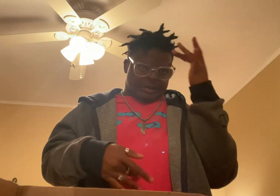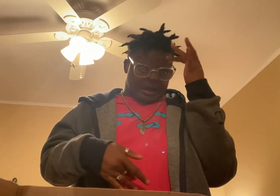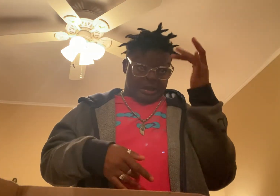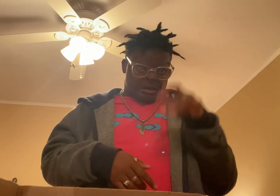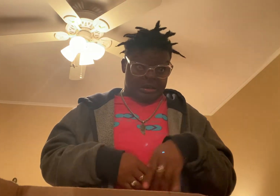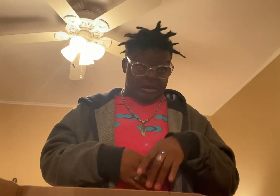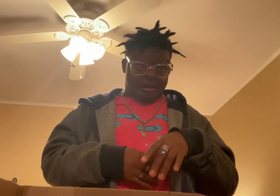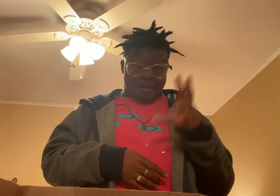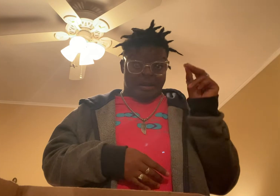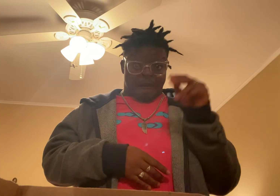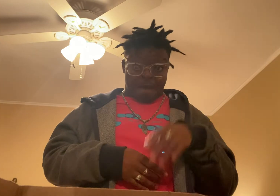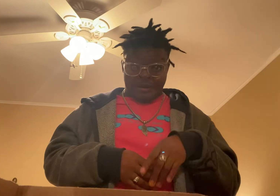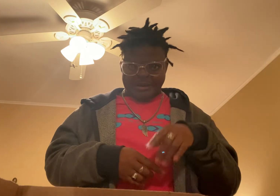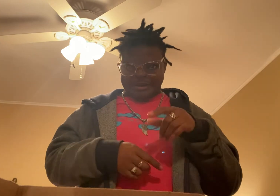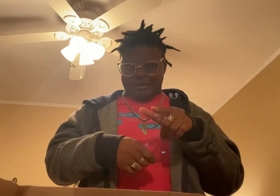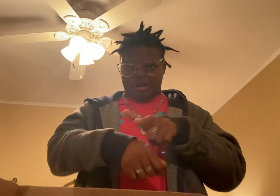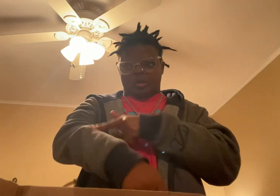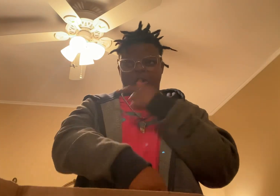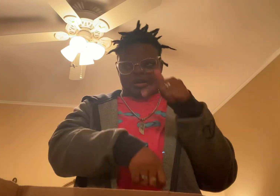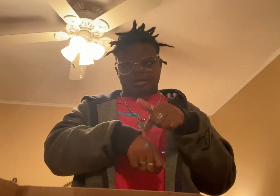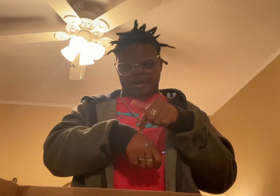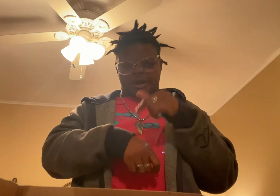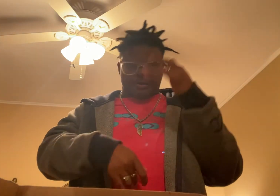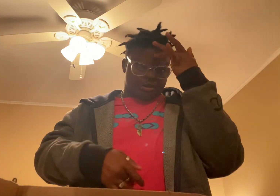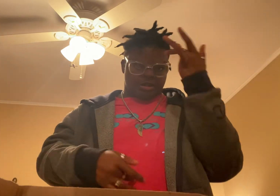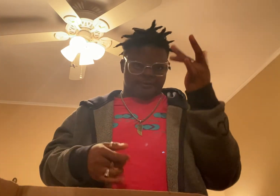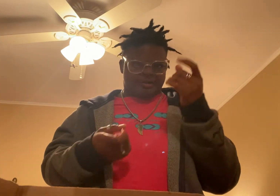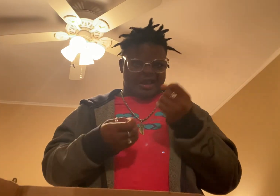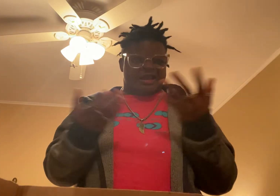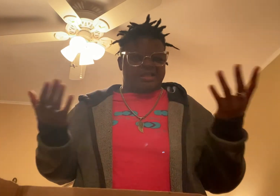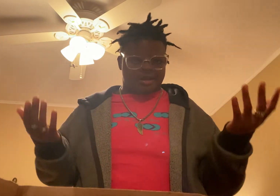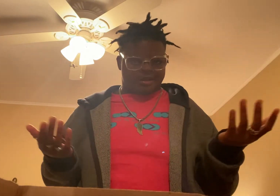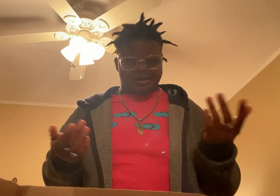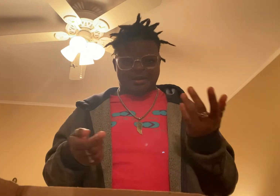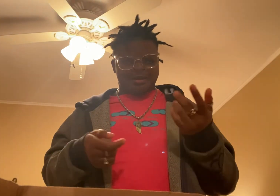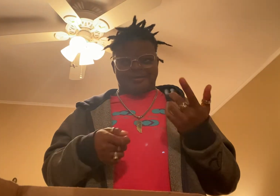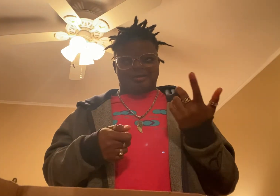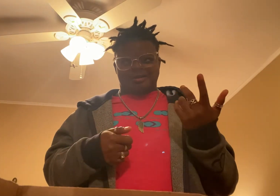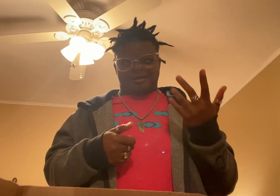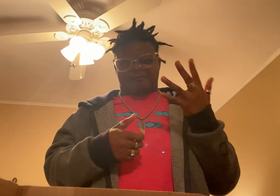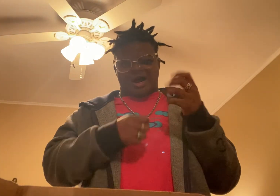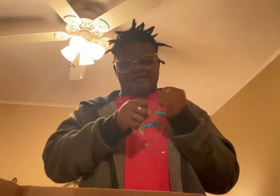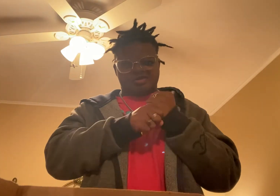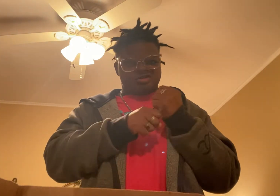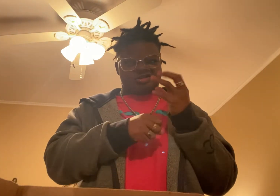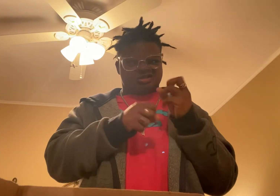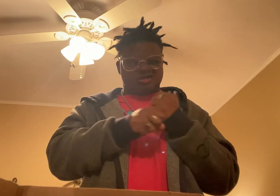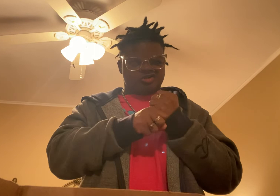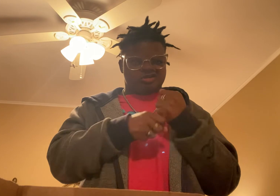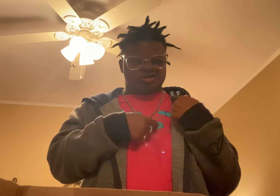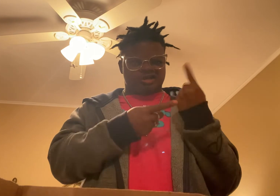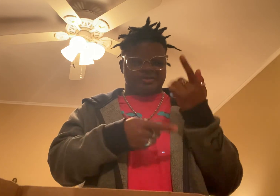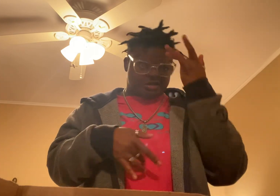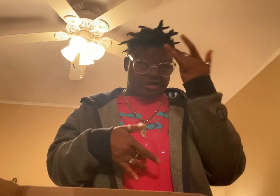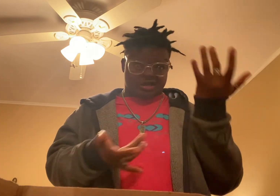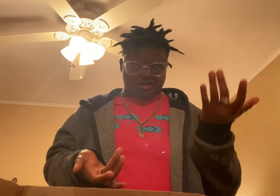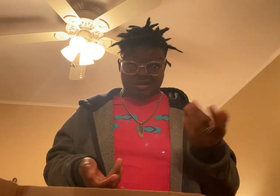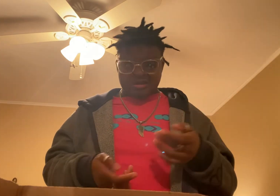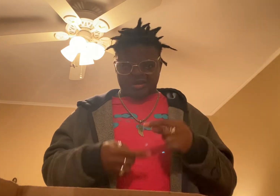sick? No. It's been a long time I've been sick for anything. Probably like 5 years, 6 years since I've been sick. Other